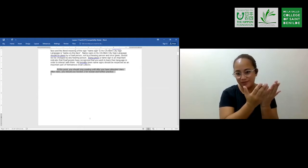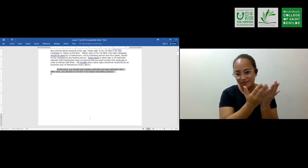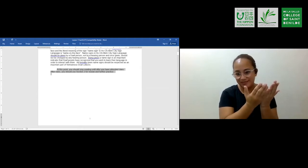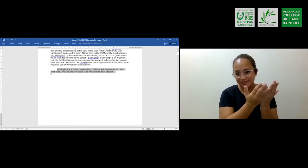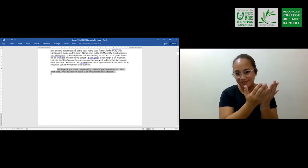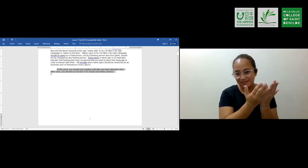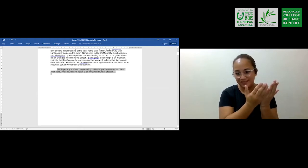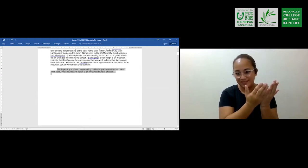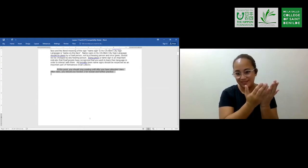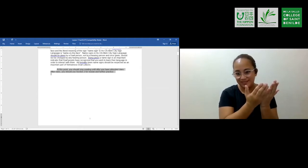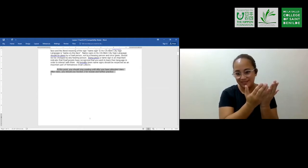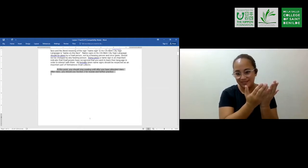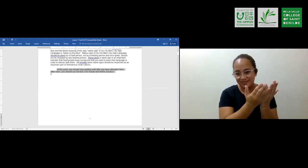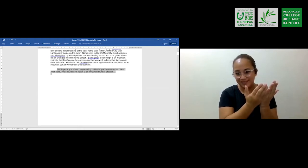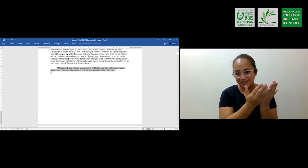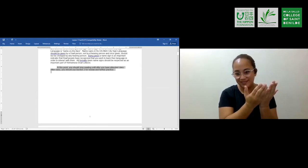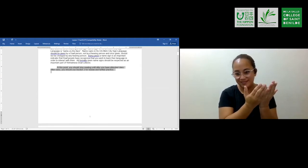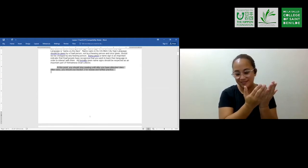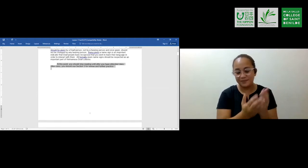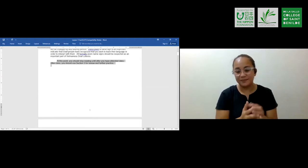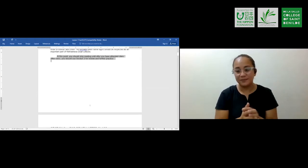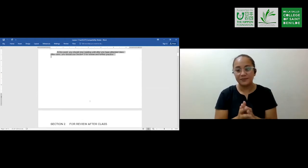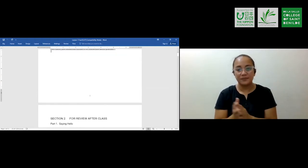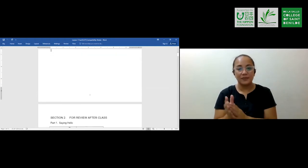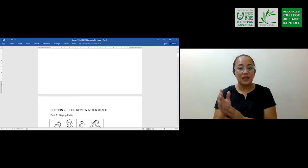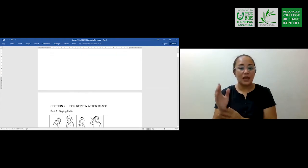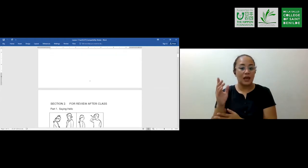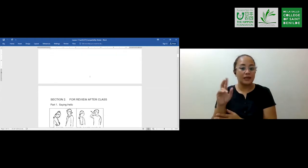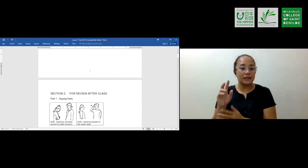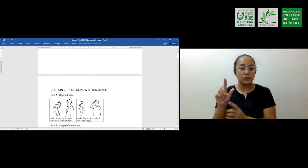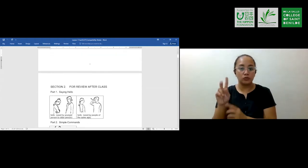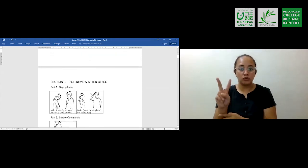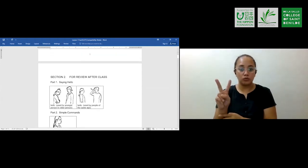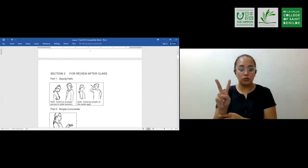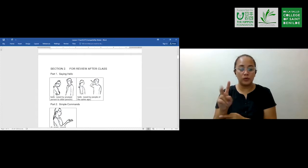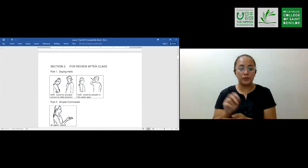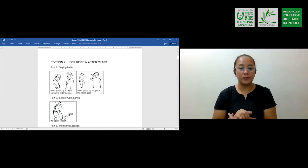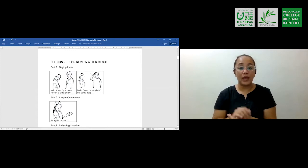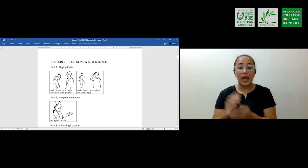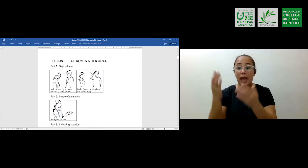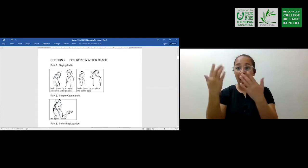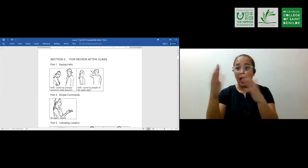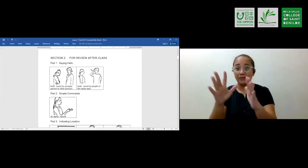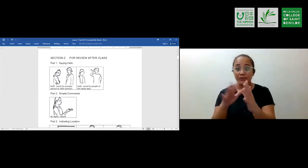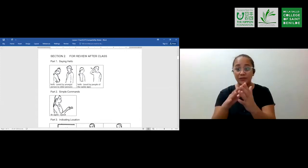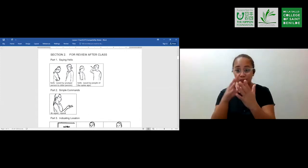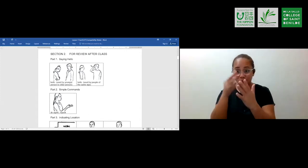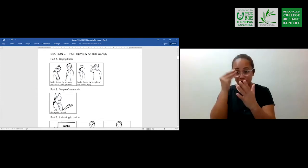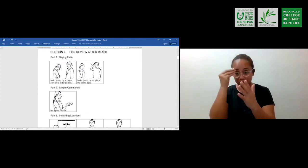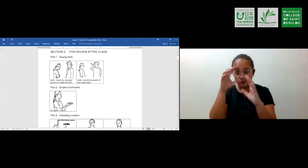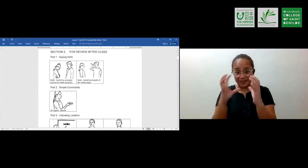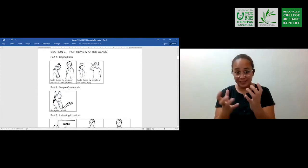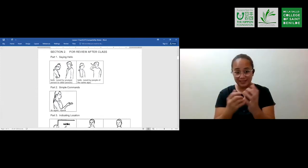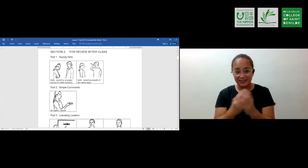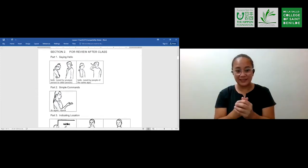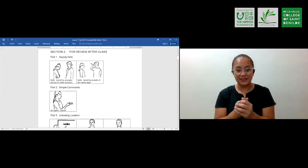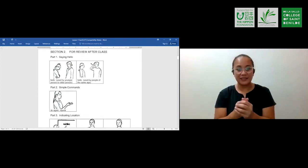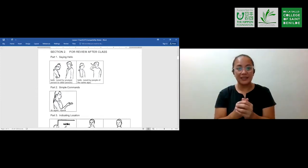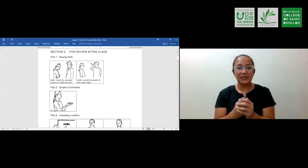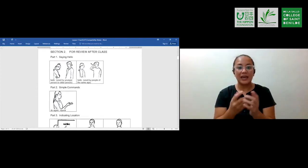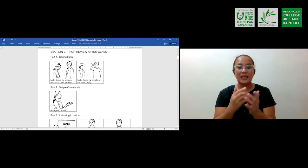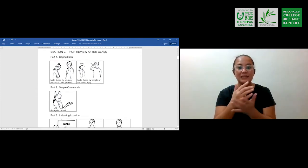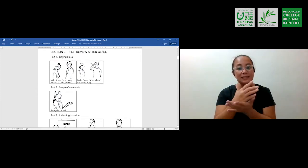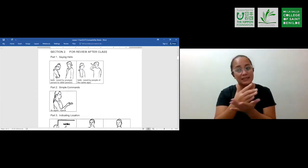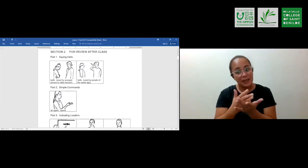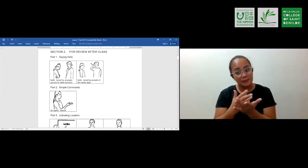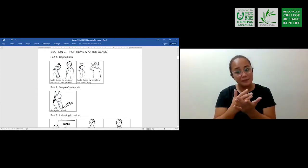Okay. So then section 2, after you've learned the class, here are some types